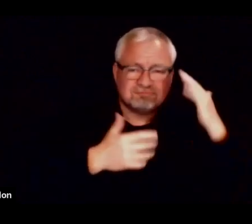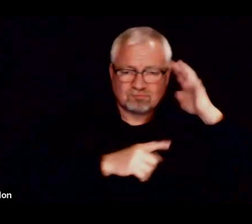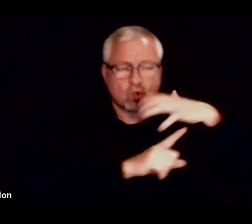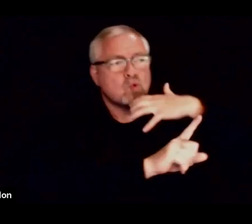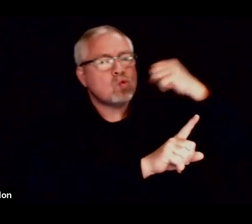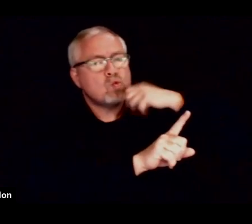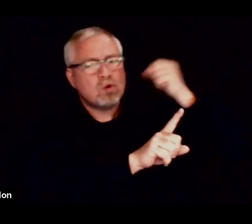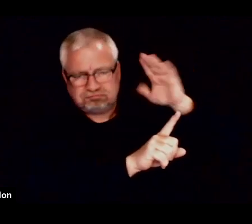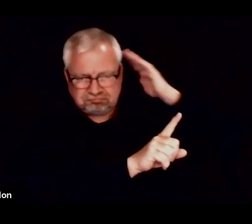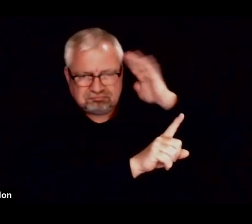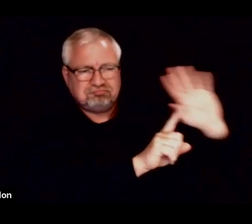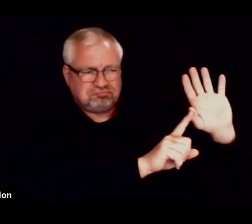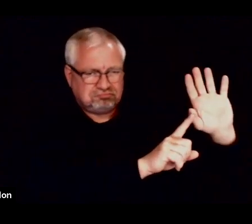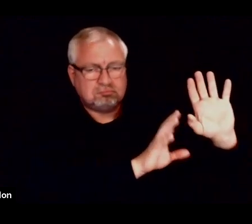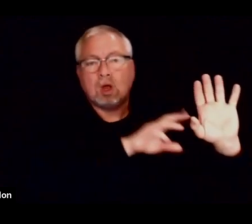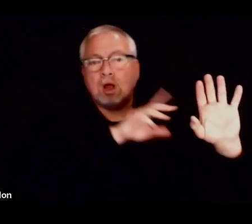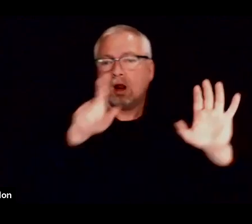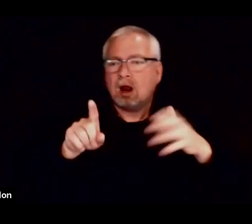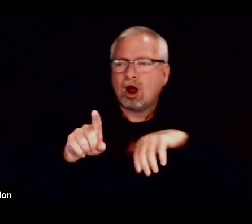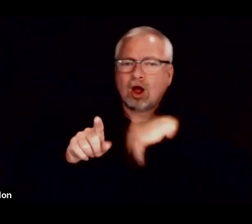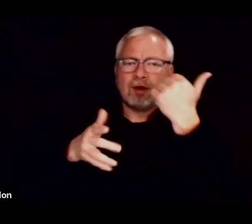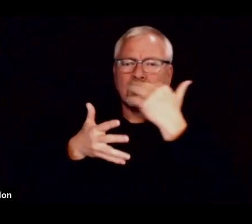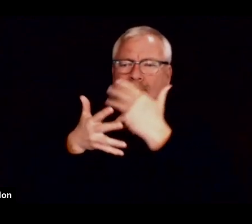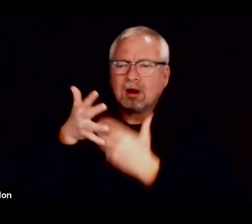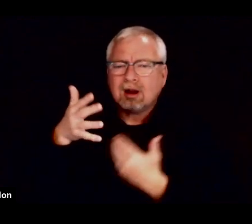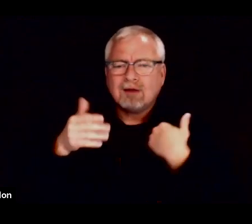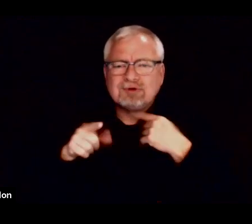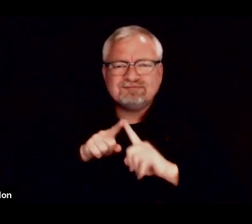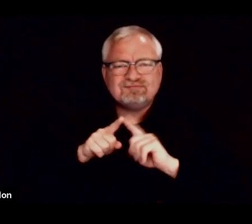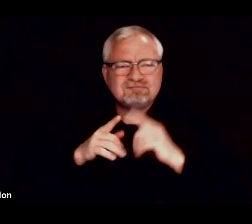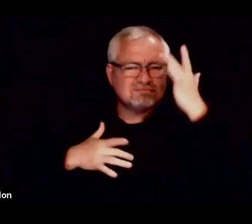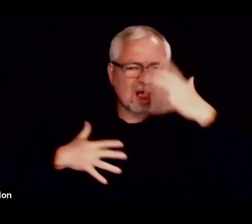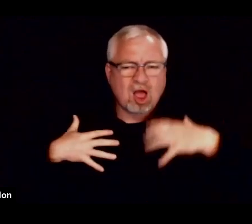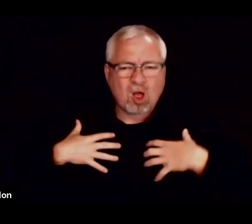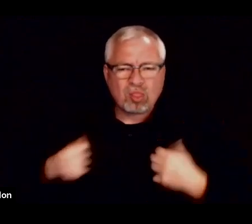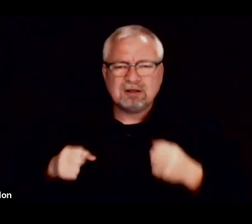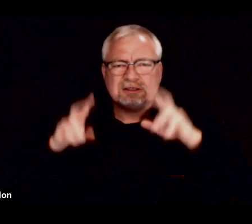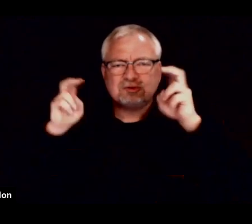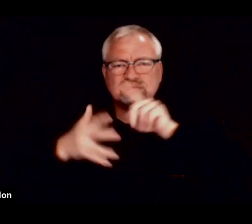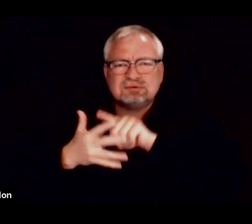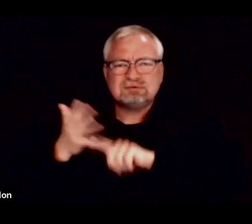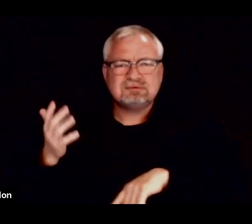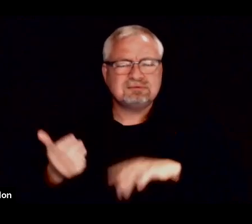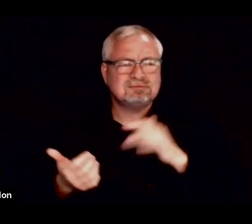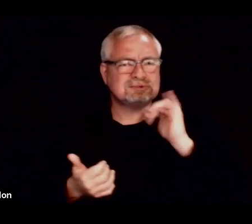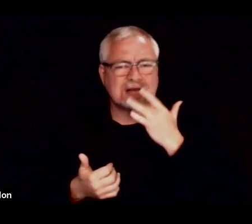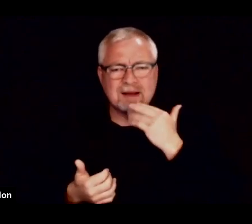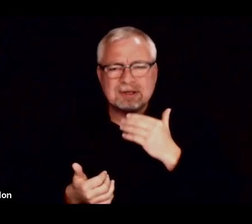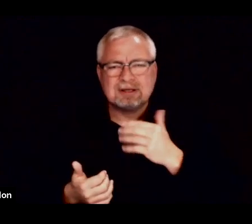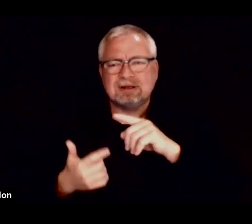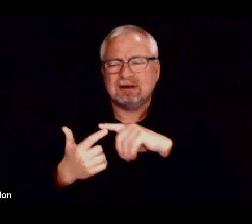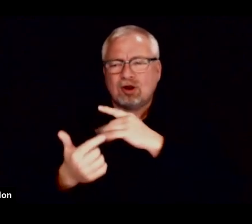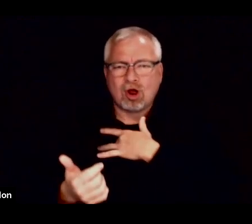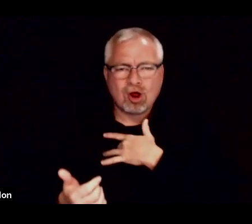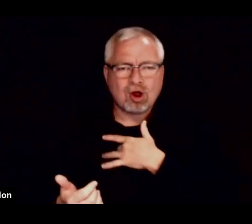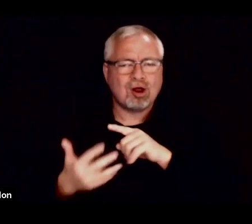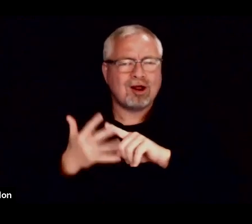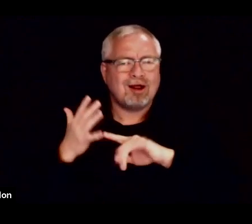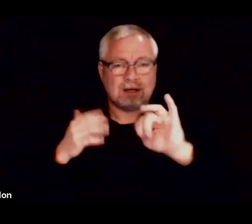underlying medical conditions. But we tend sometimes not to think about how broad a list those underlying